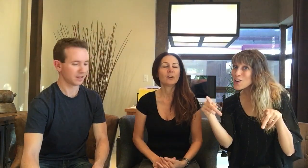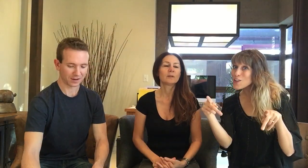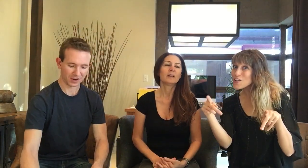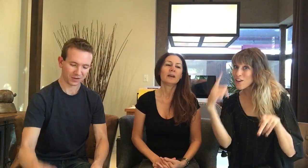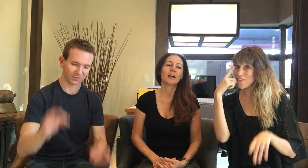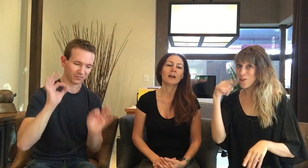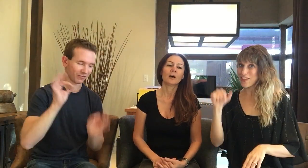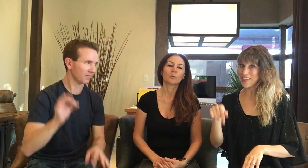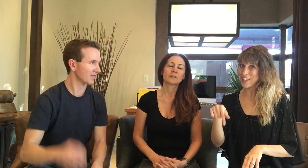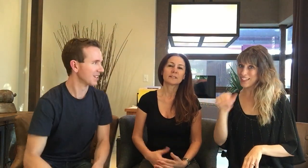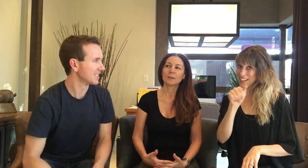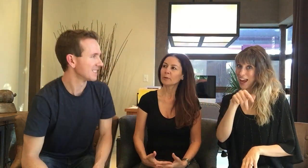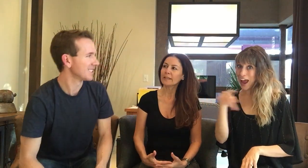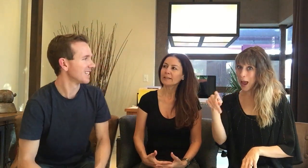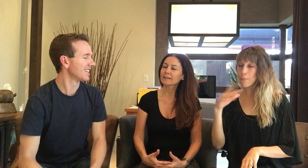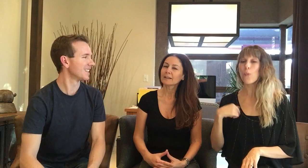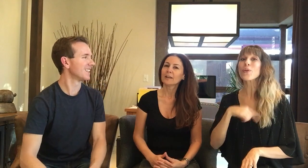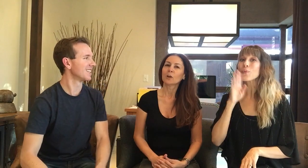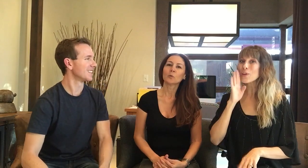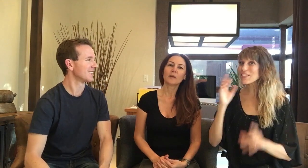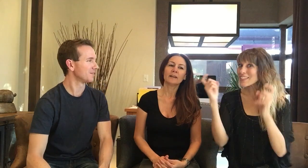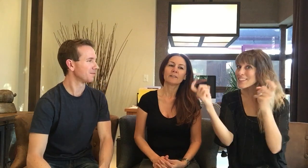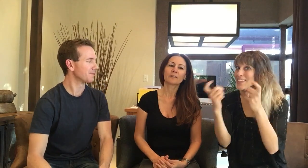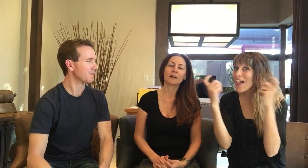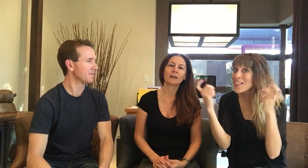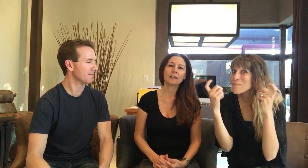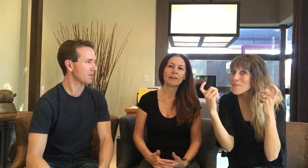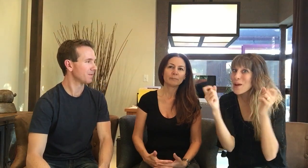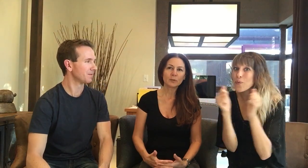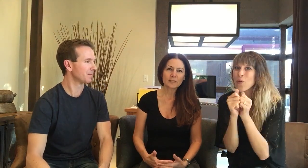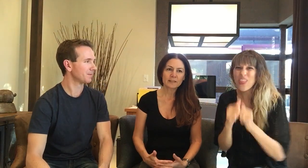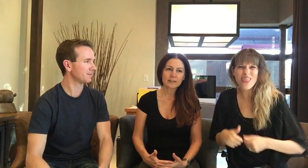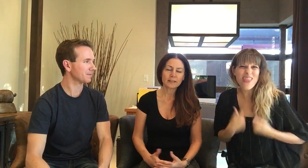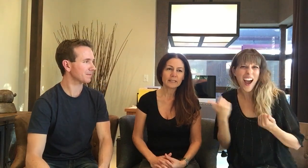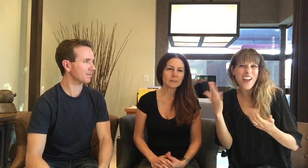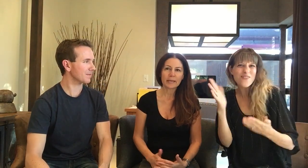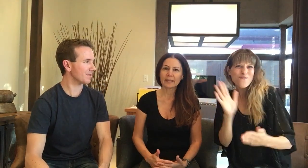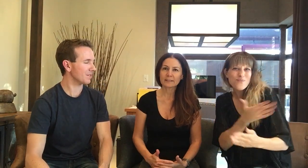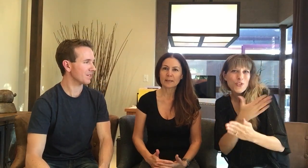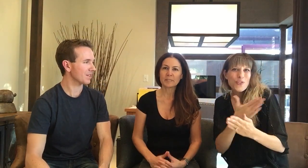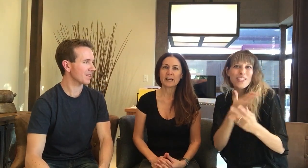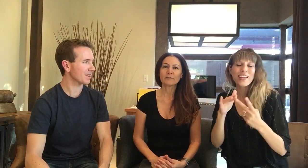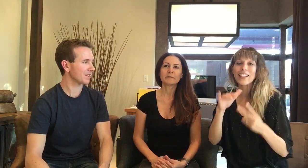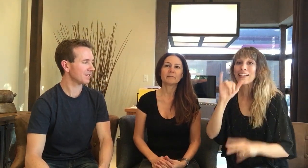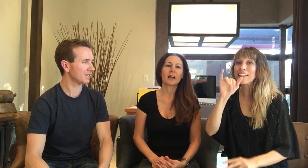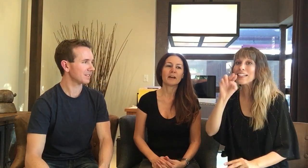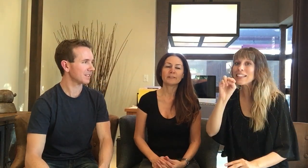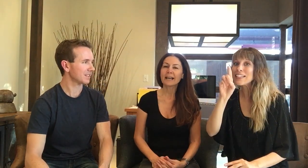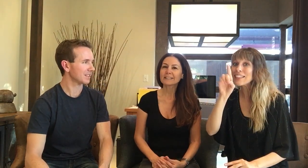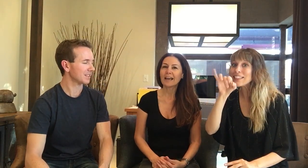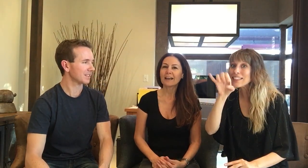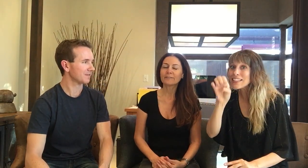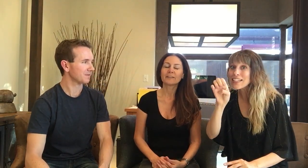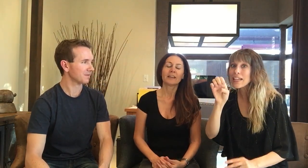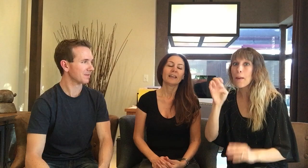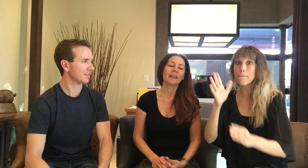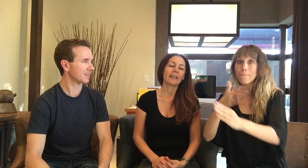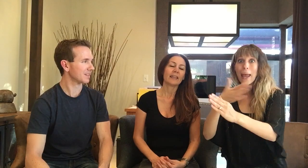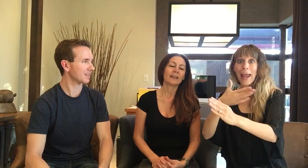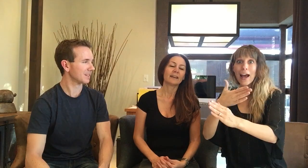out. We're celebrating with live music, an indie band coming down from Flagstaff,